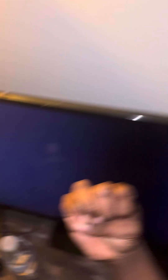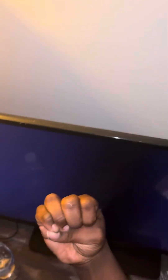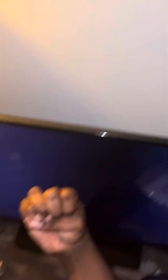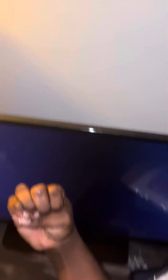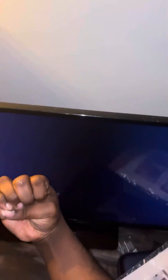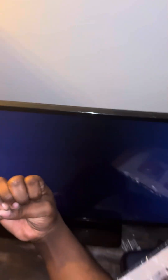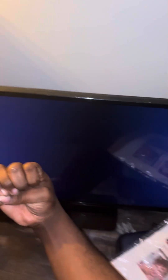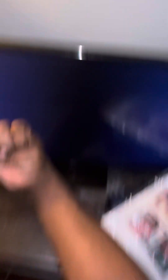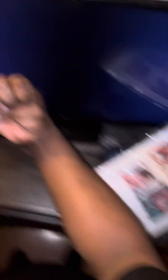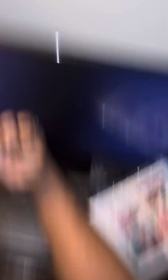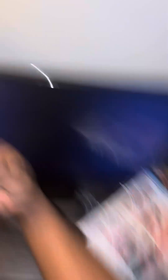egg.